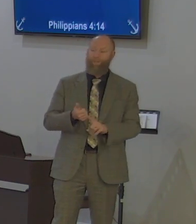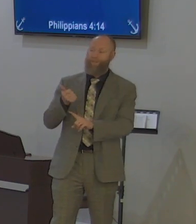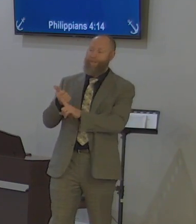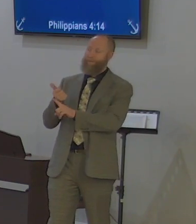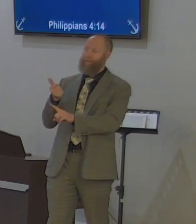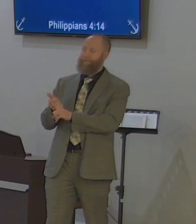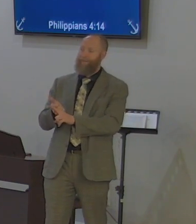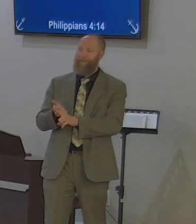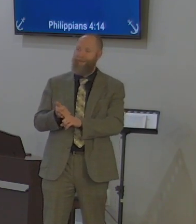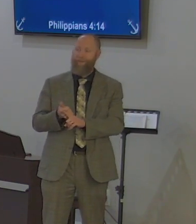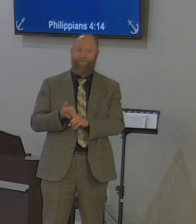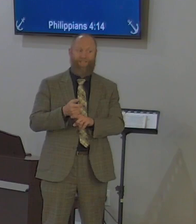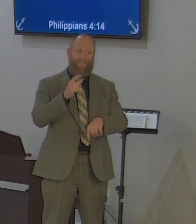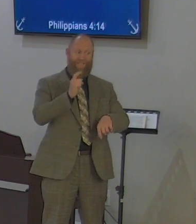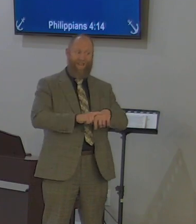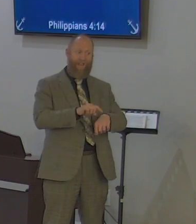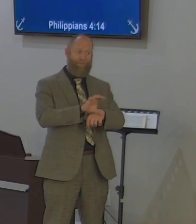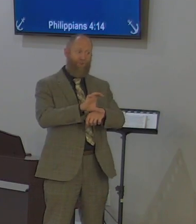estate.